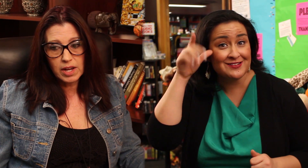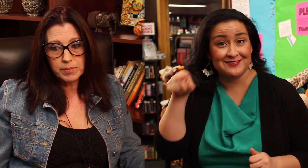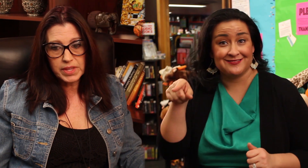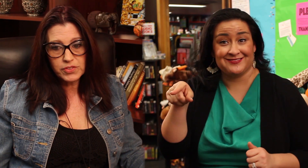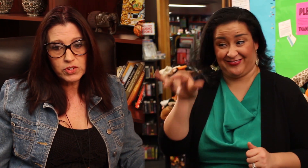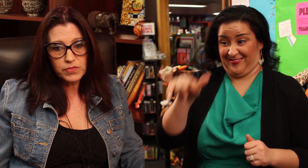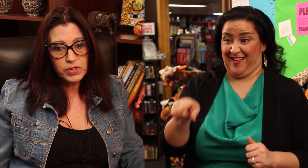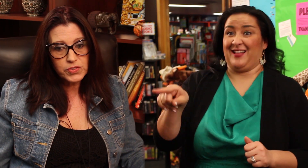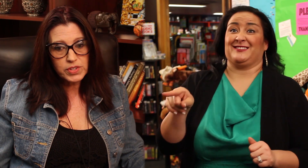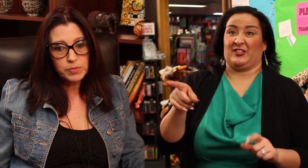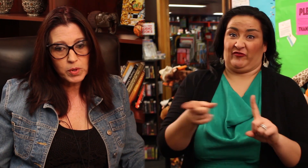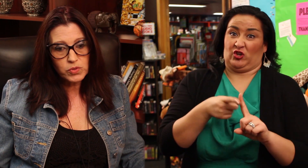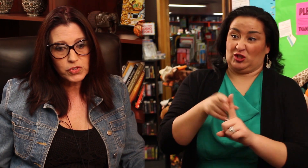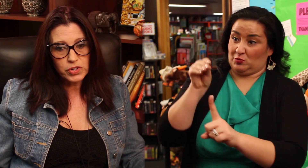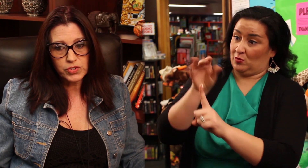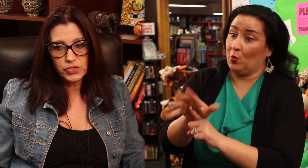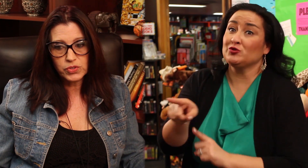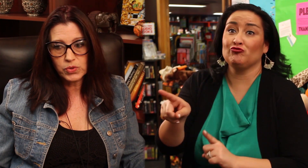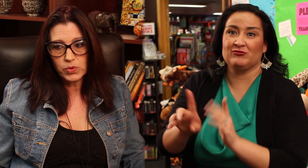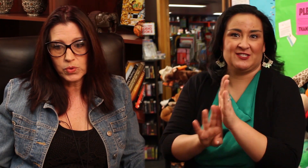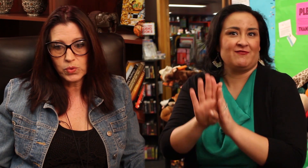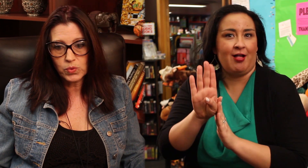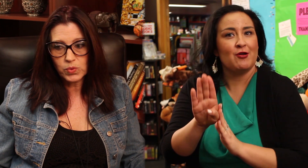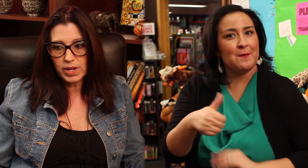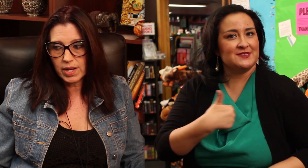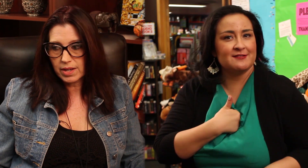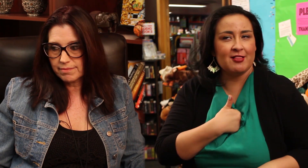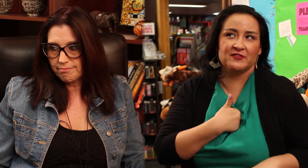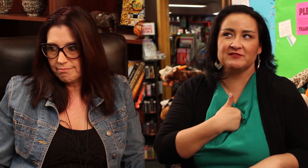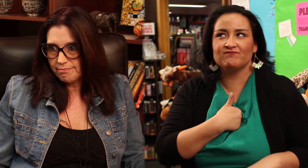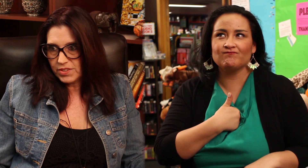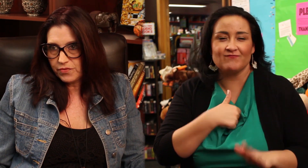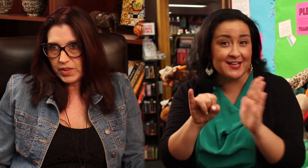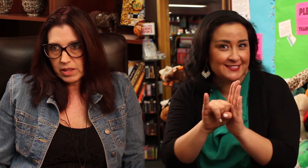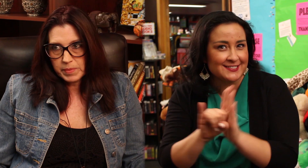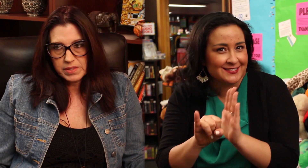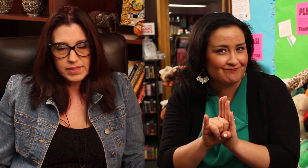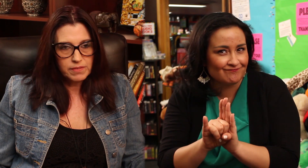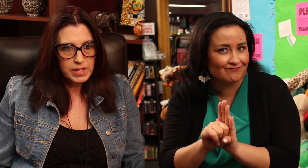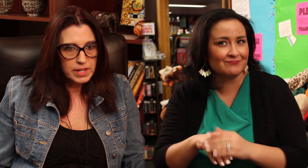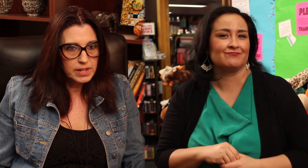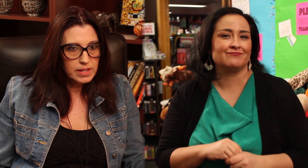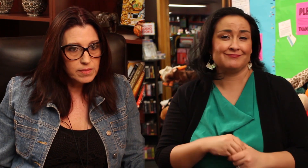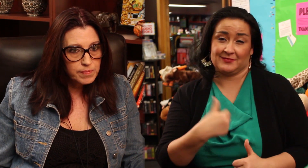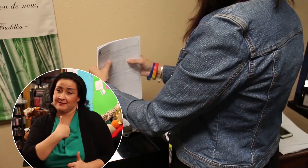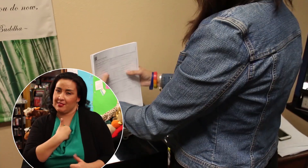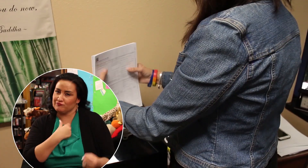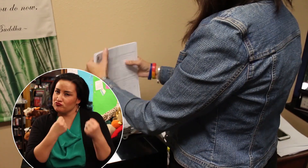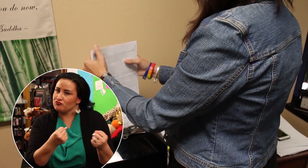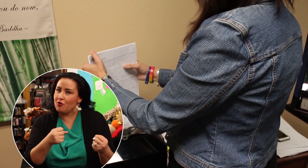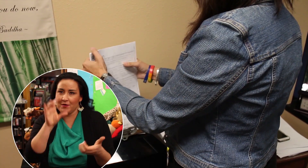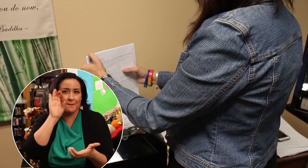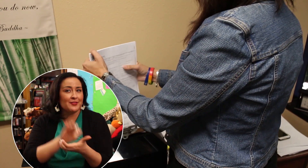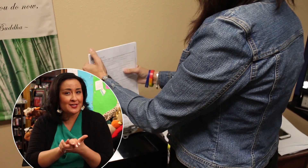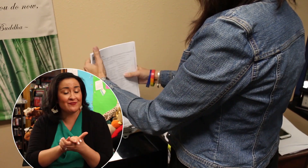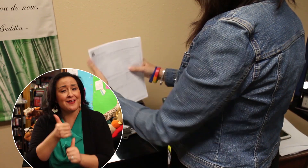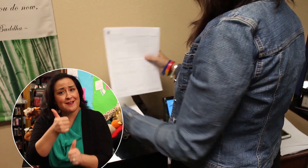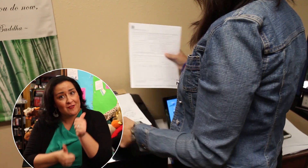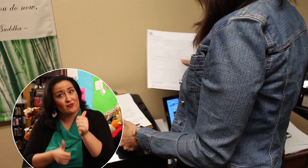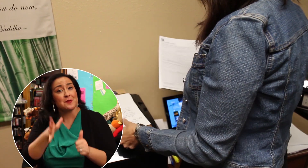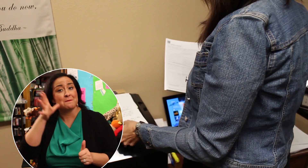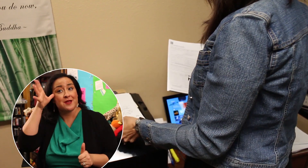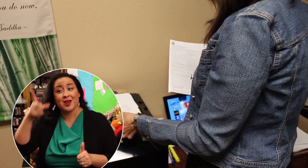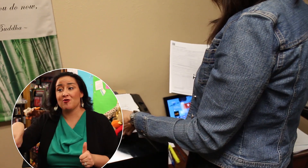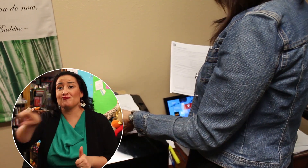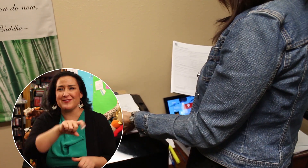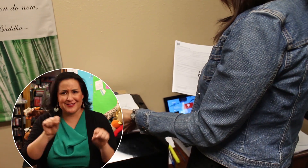parents, that's your first exposure to developing self-identities. So I am a